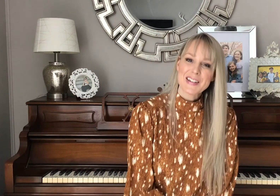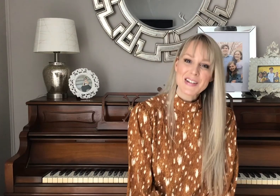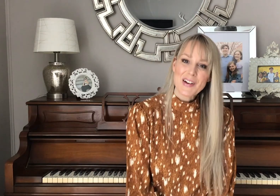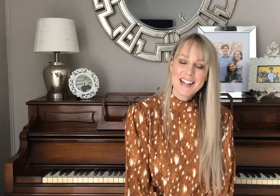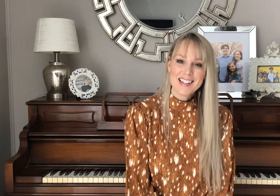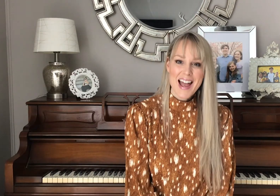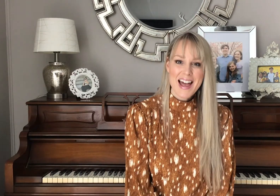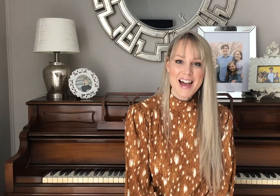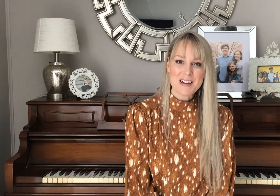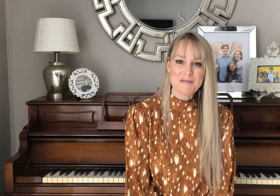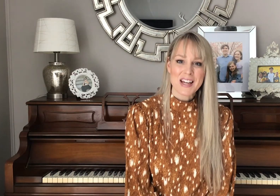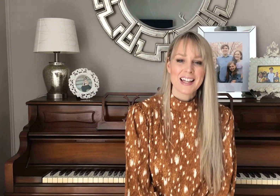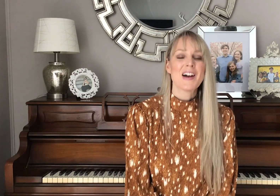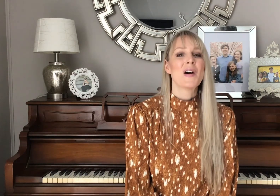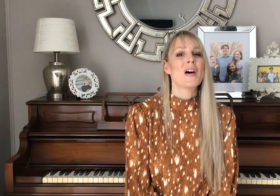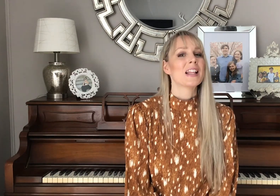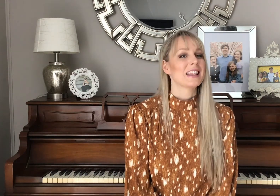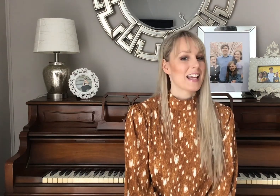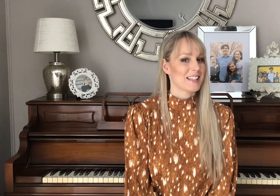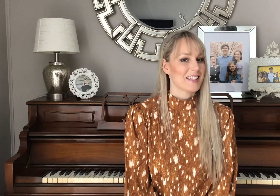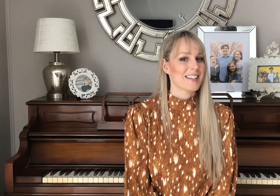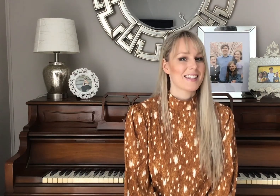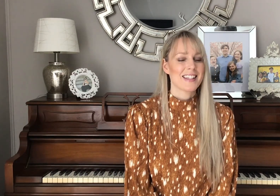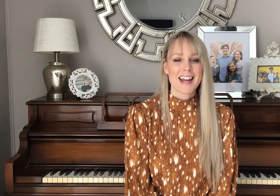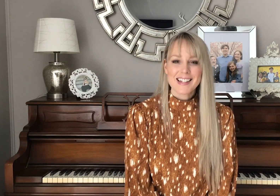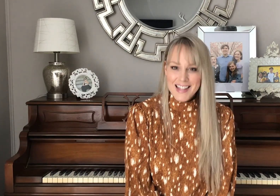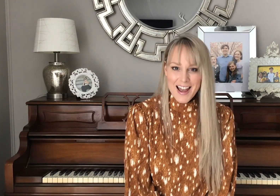Great job. Let's listen to the next sound.